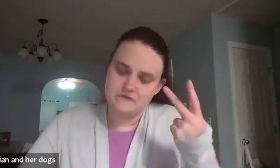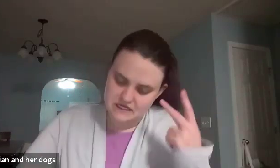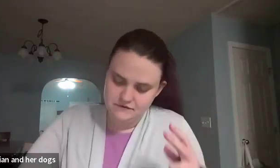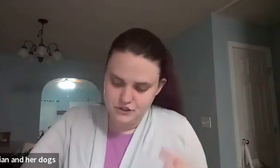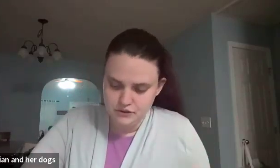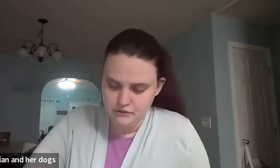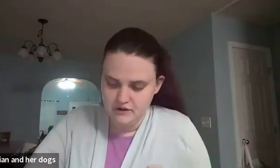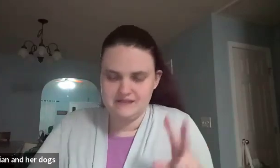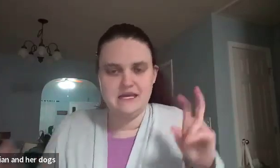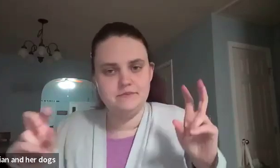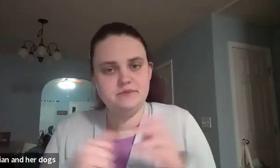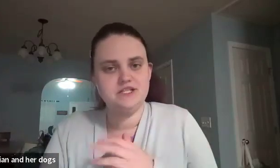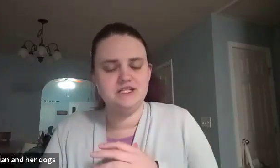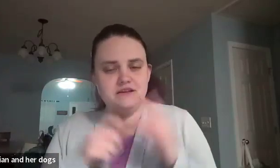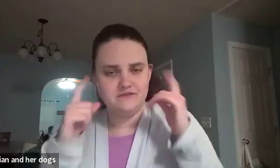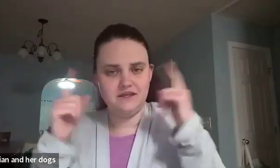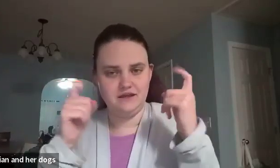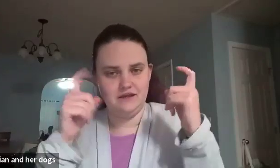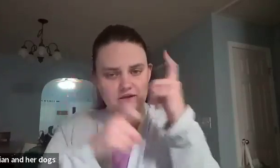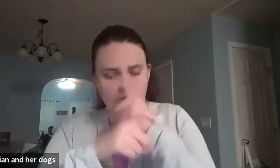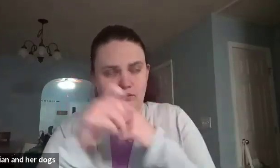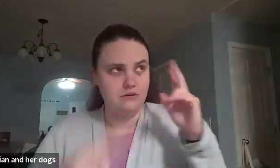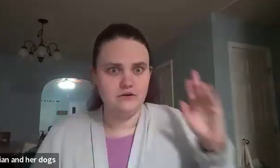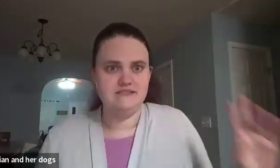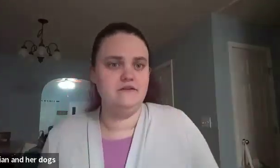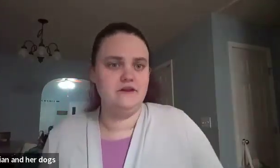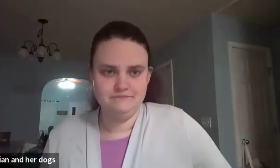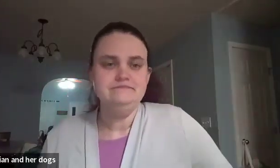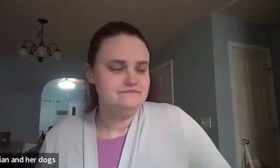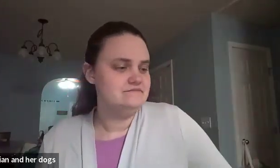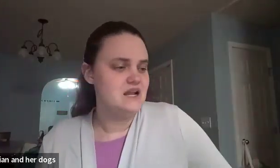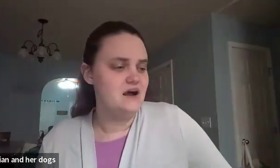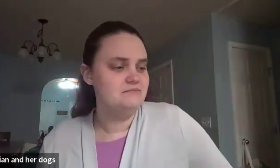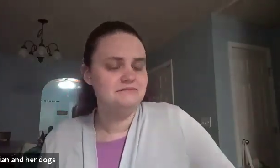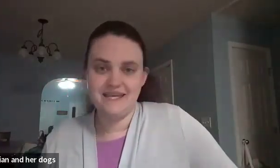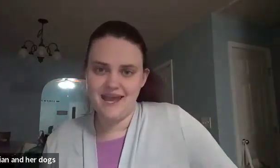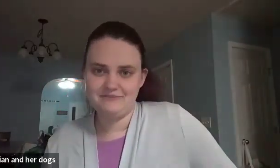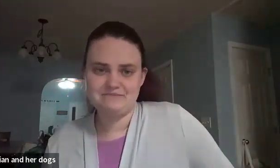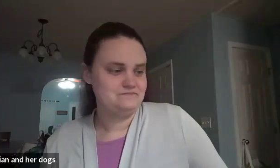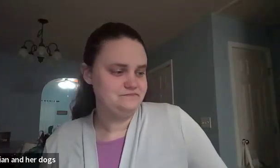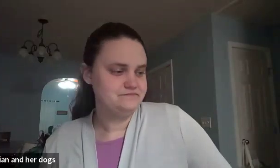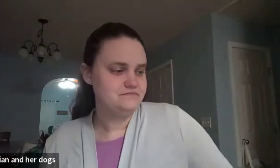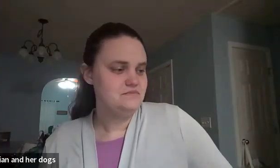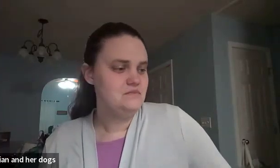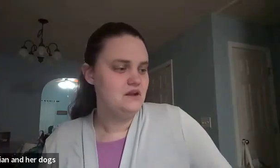different signs for two of the same species, I think it can get a little crazy on there. But yeah.